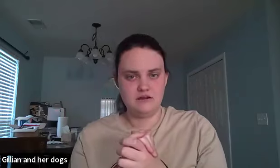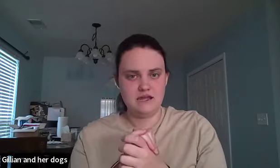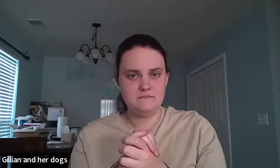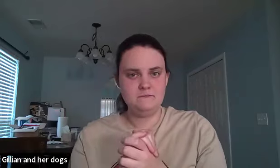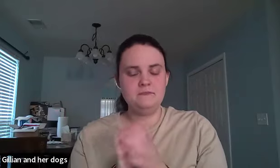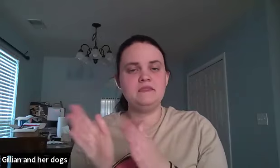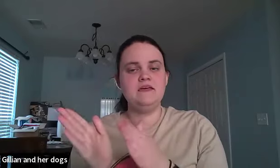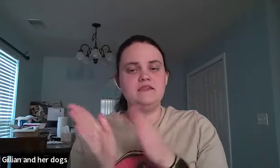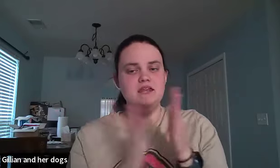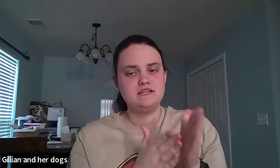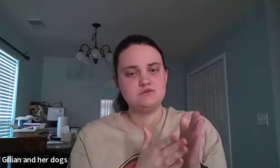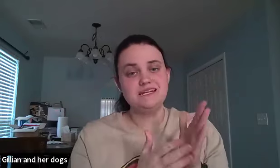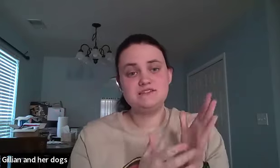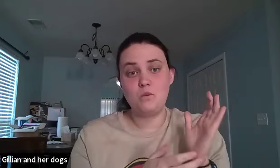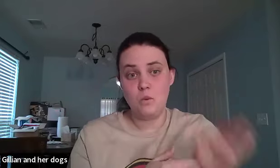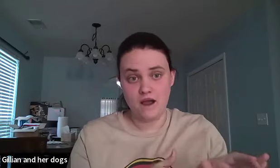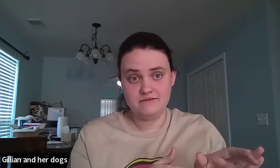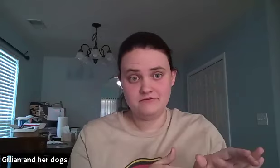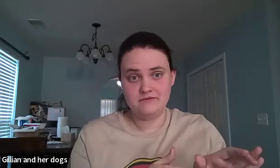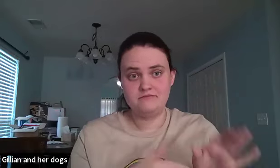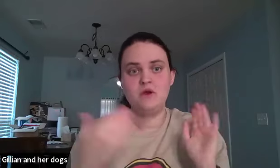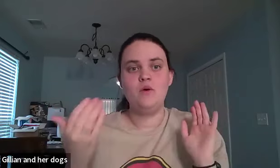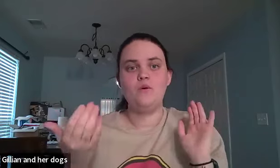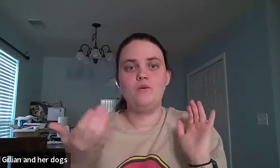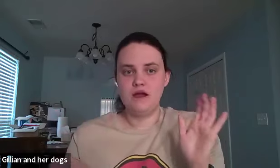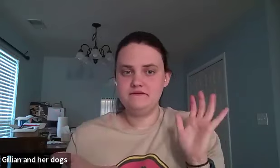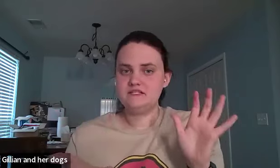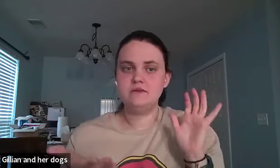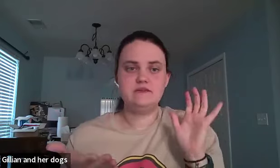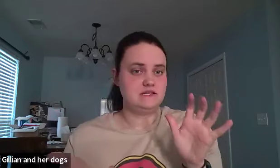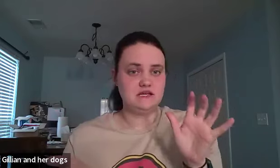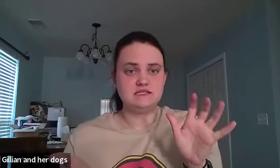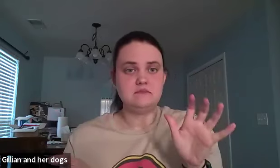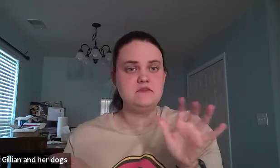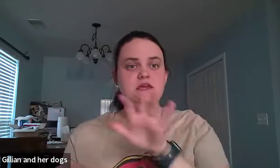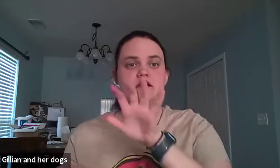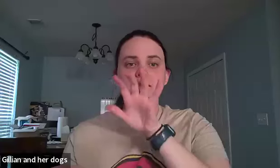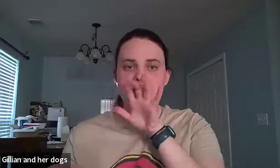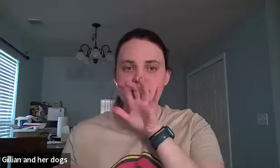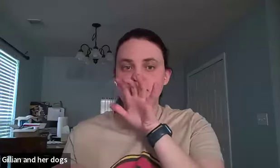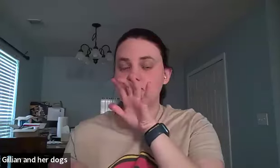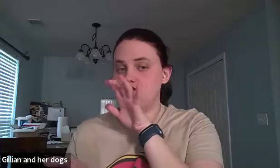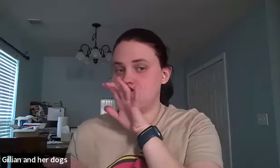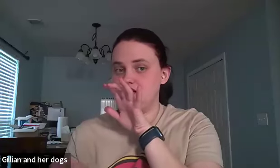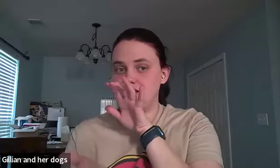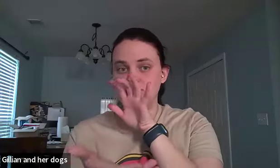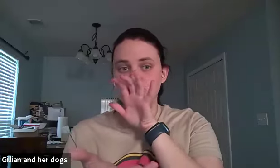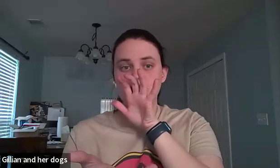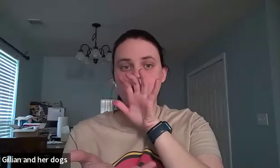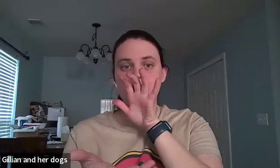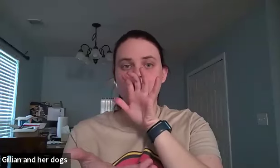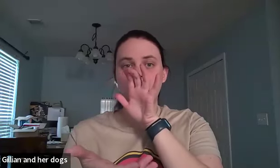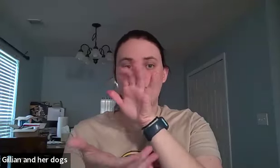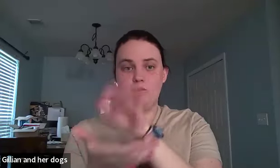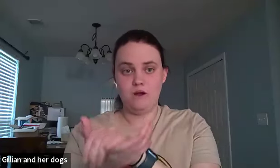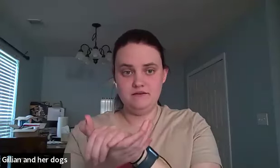All right. The next one is wife. Wife is going to be the exact same thing. It's but on your chin. So